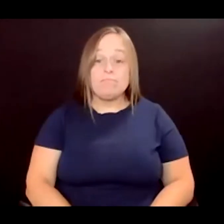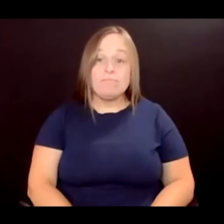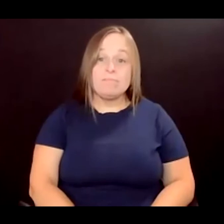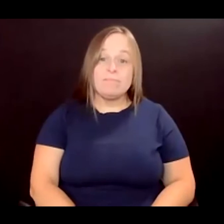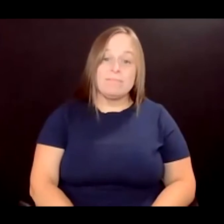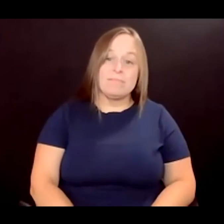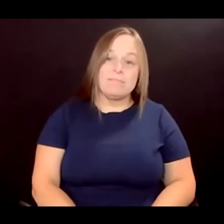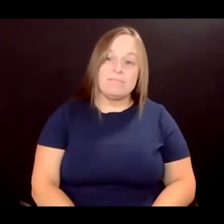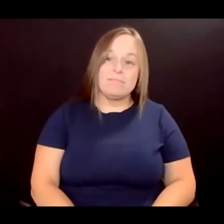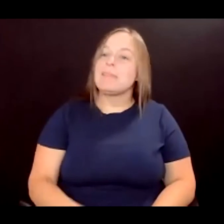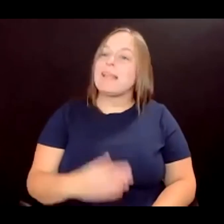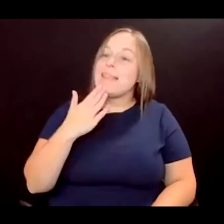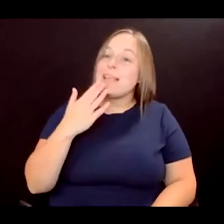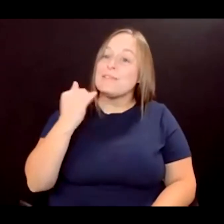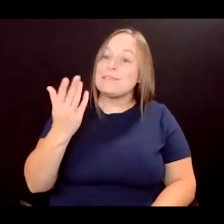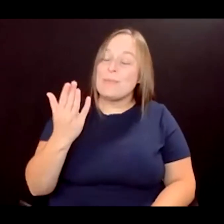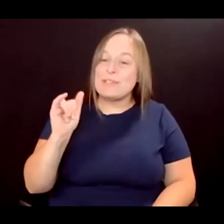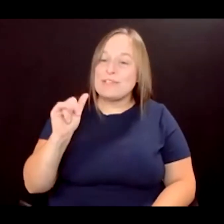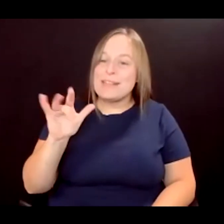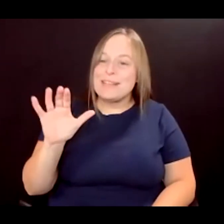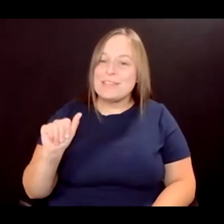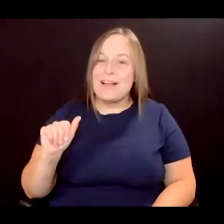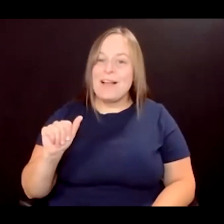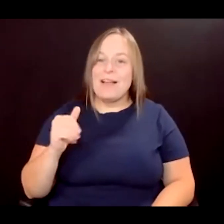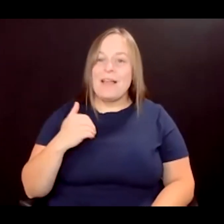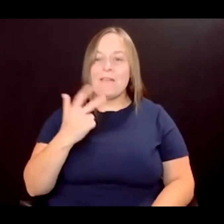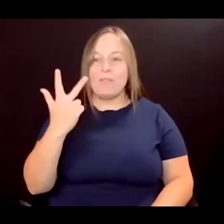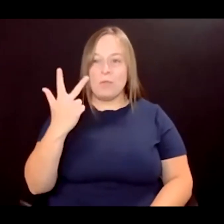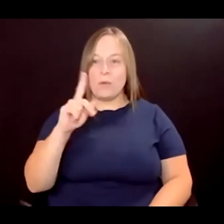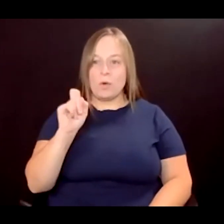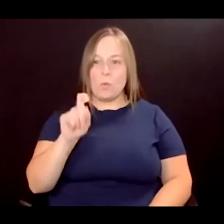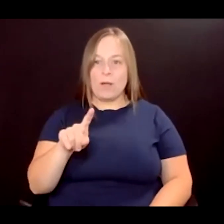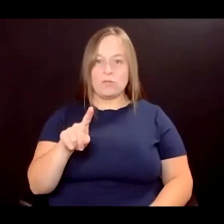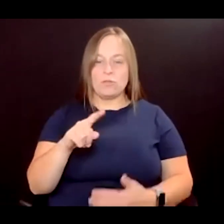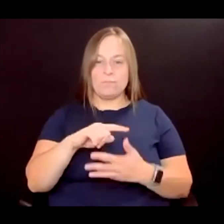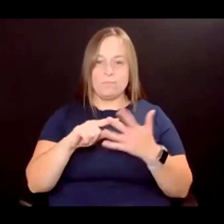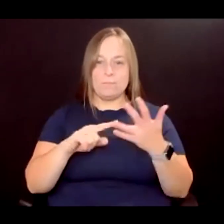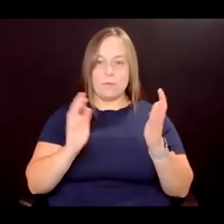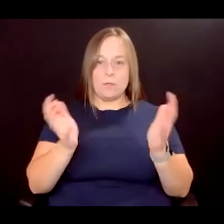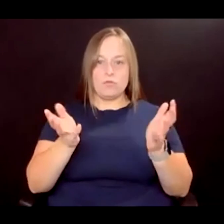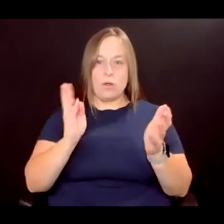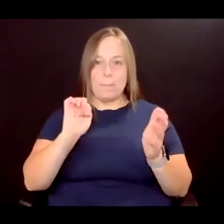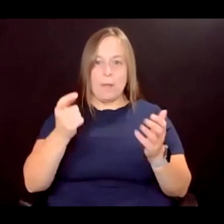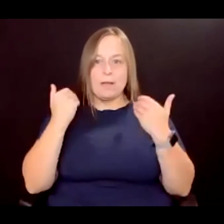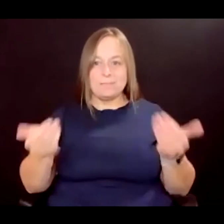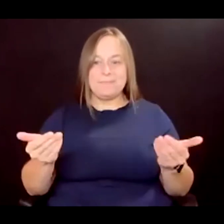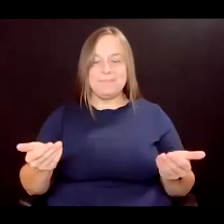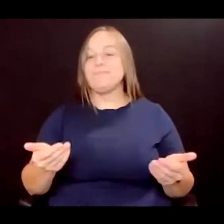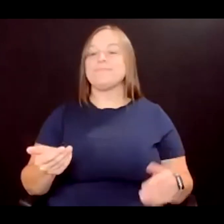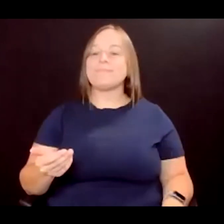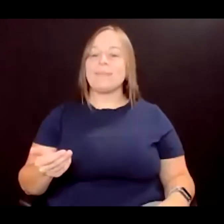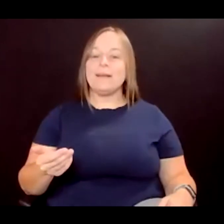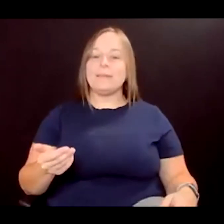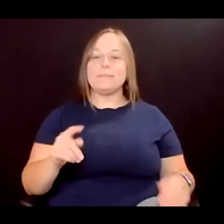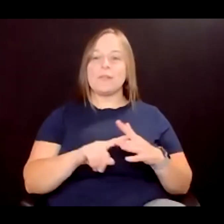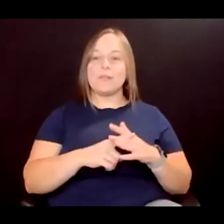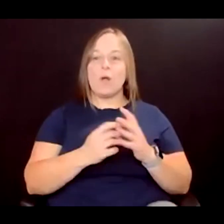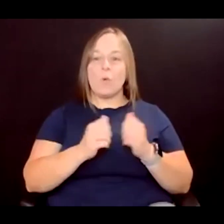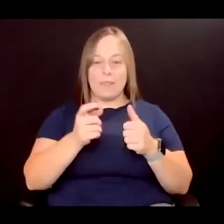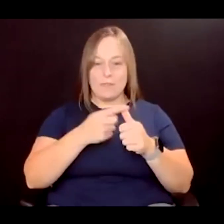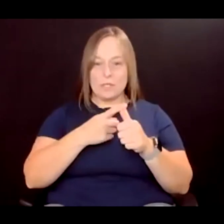are expensive, are placed so that people can actually use them. Thank you. Yes, so in the